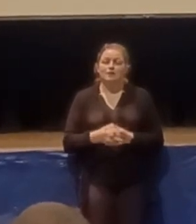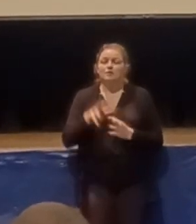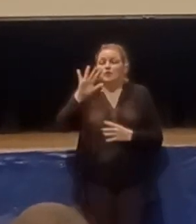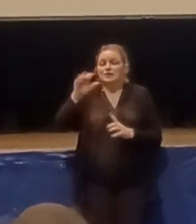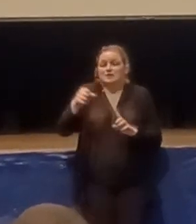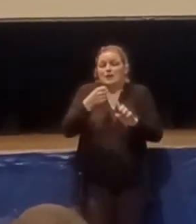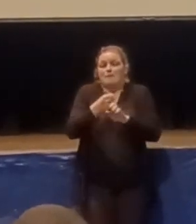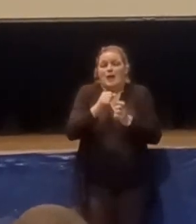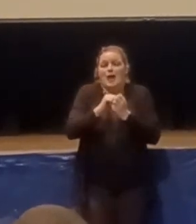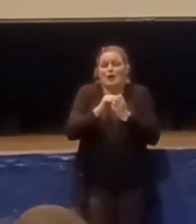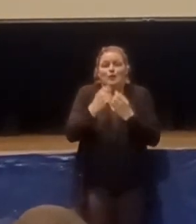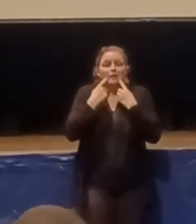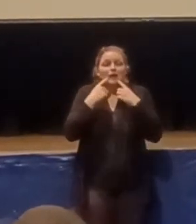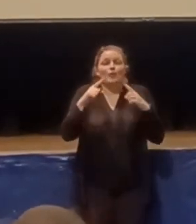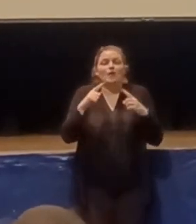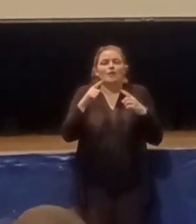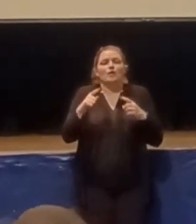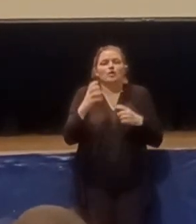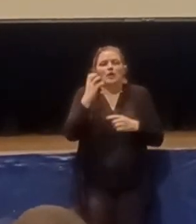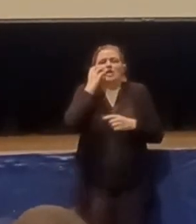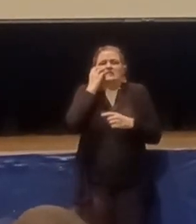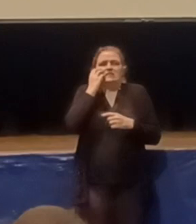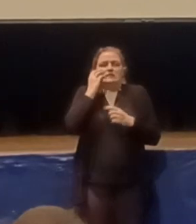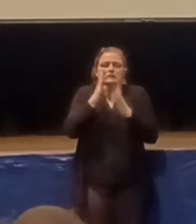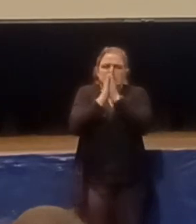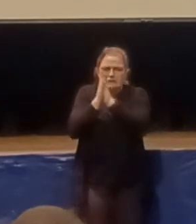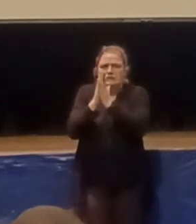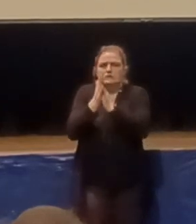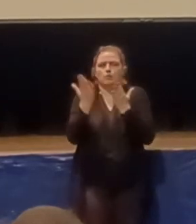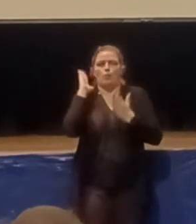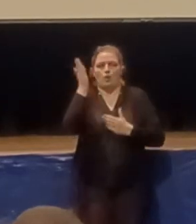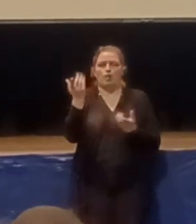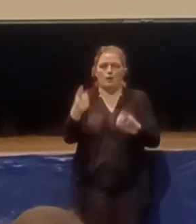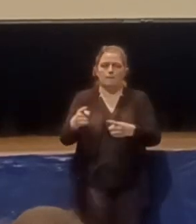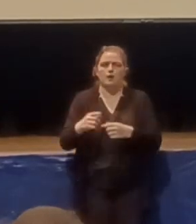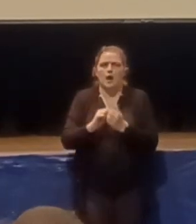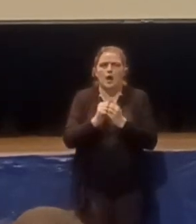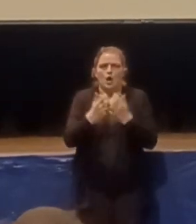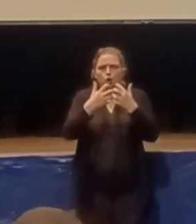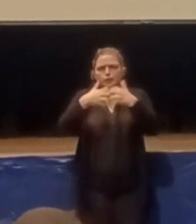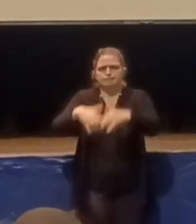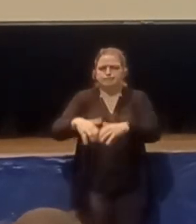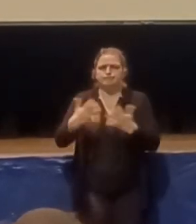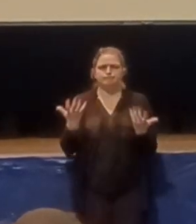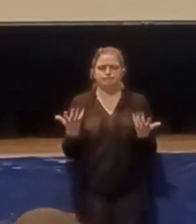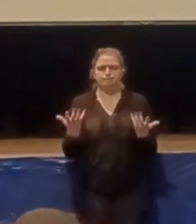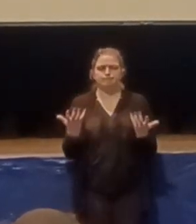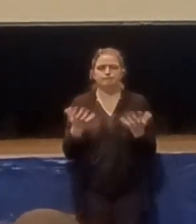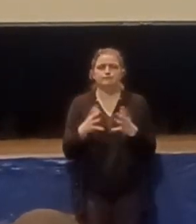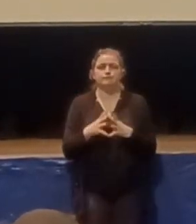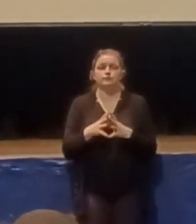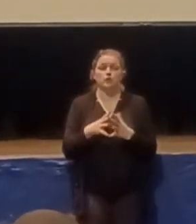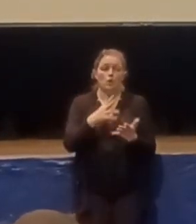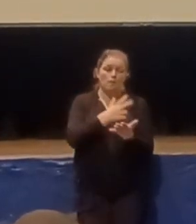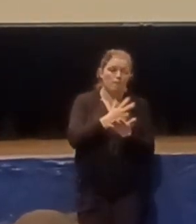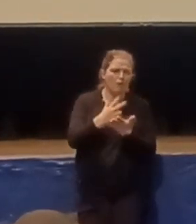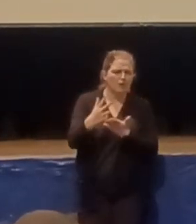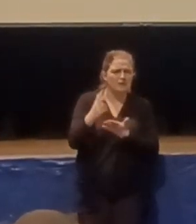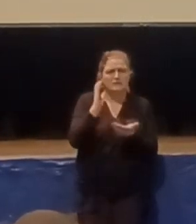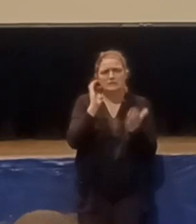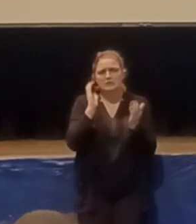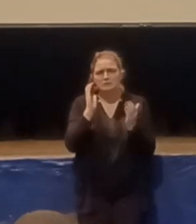work? We're looking at a lot more density coming onto the street, and how do you make it work? So the parking, it seems like